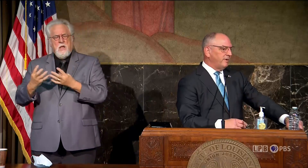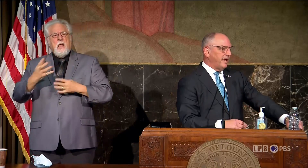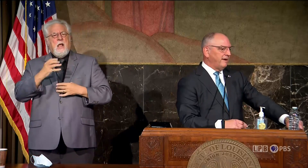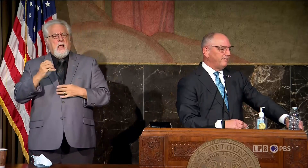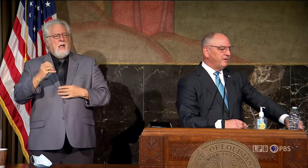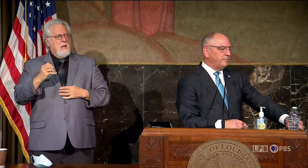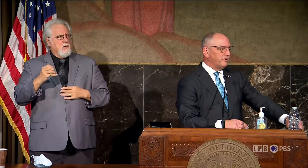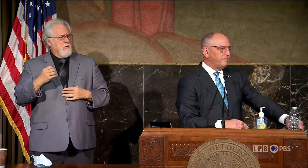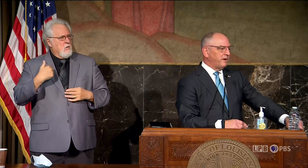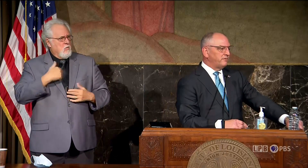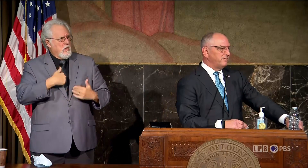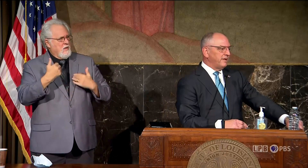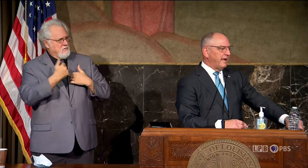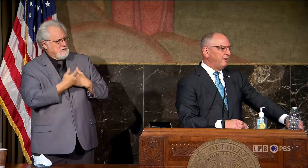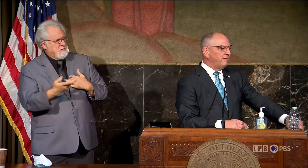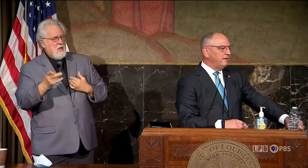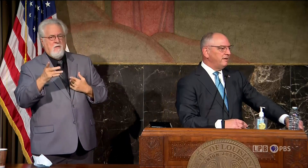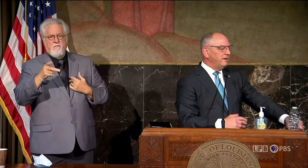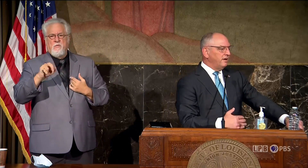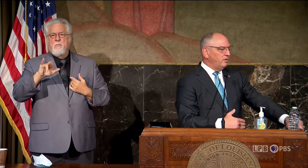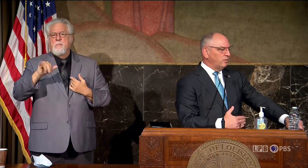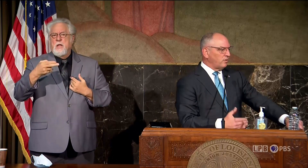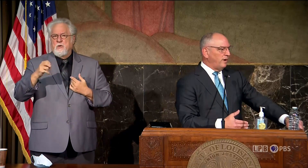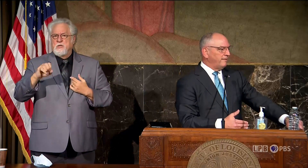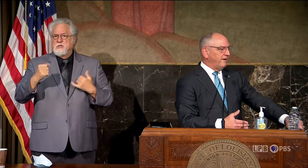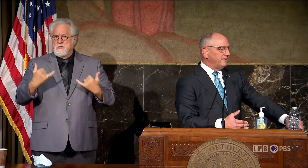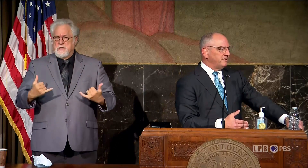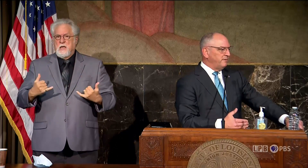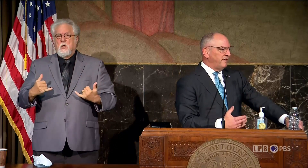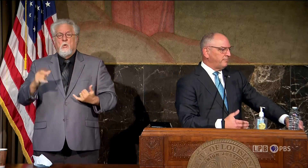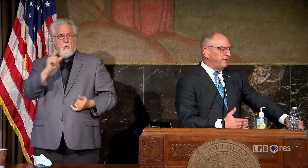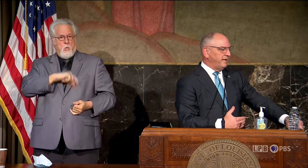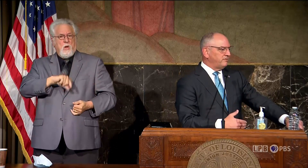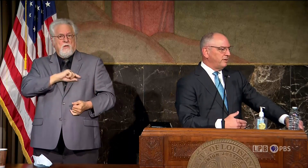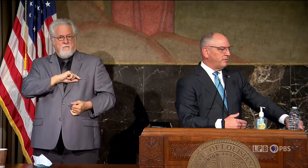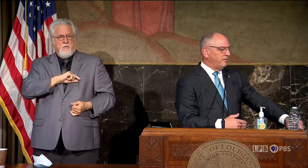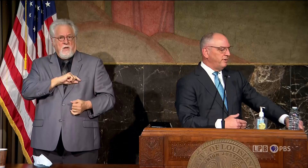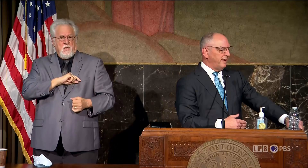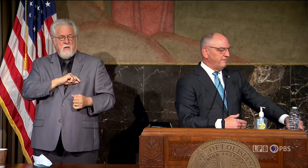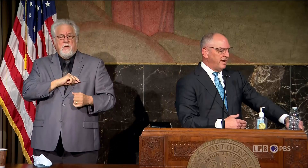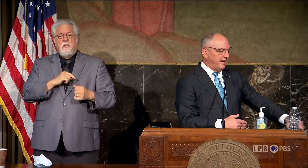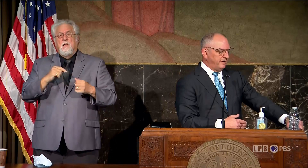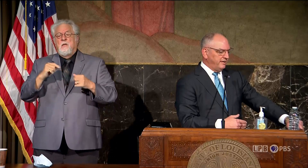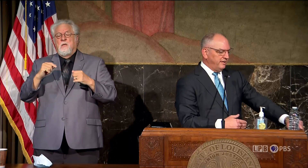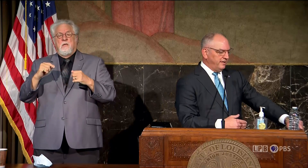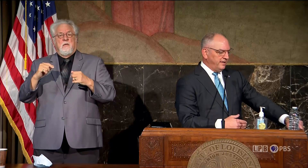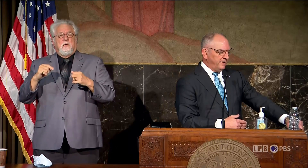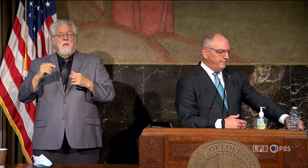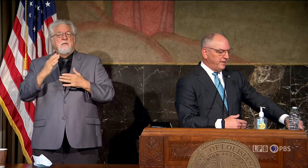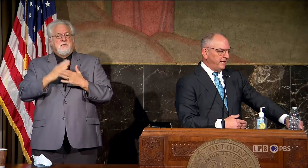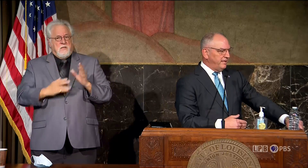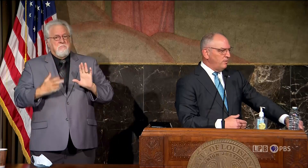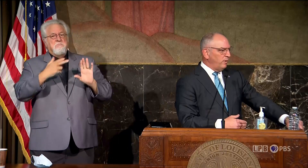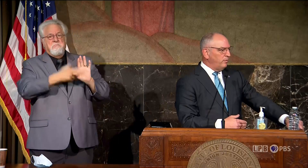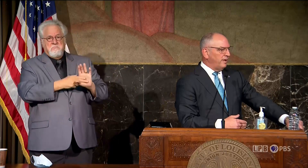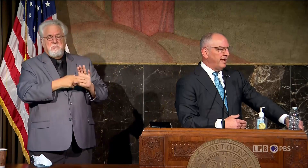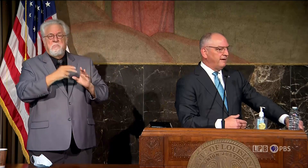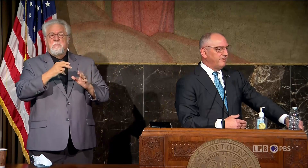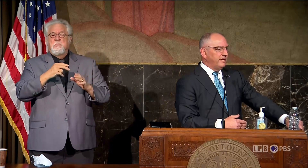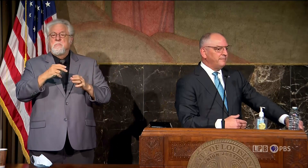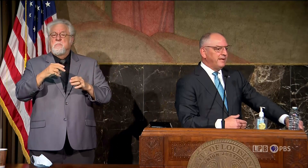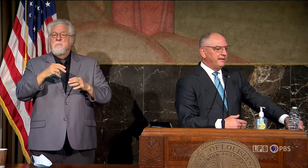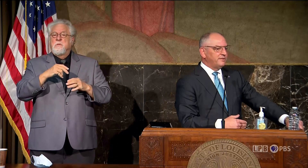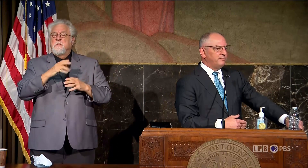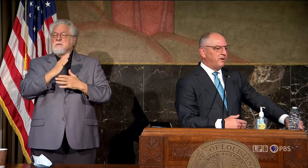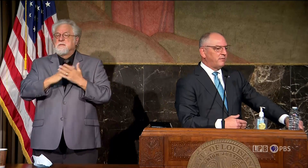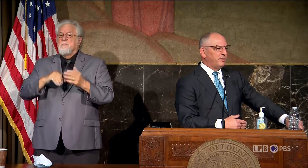fact, we have a number of parishes now who are qualified. Some have opted in, some have not. And then we will have